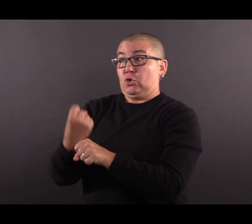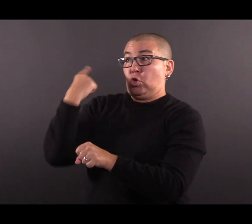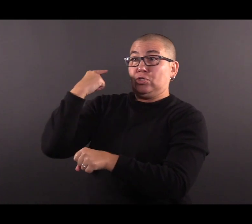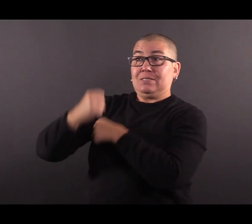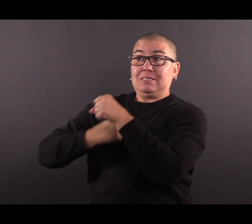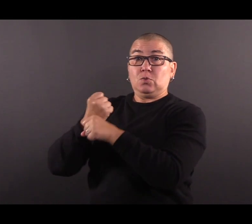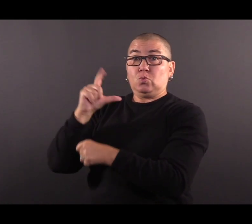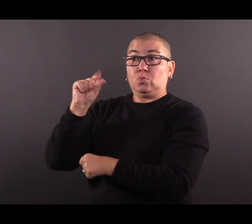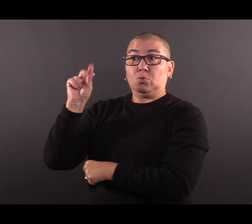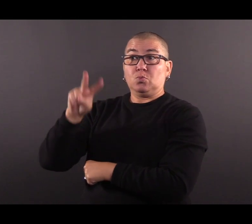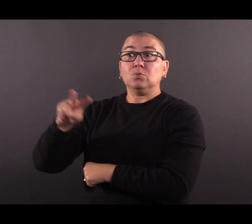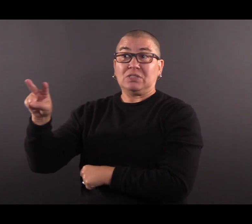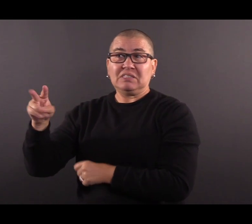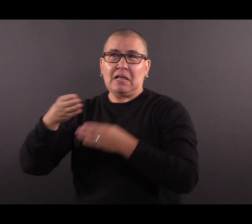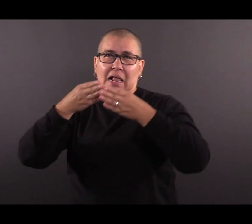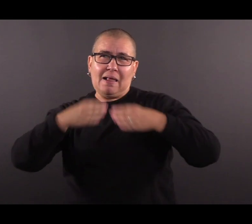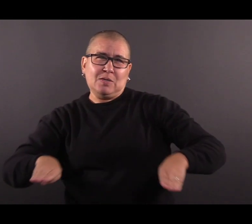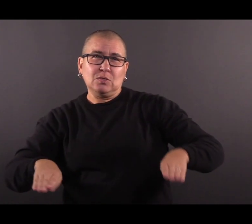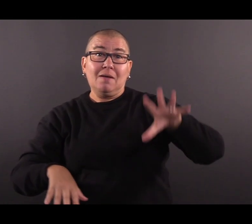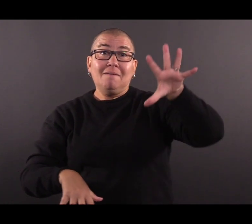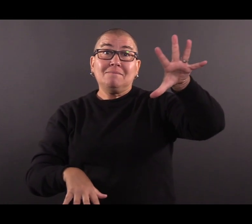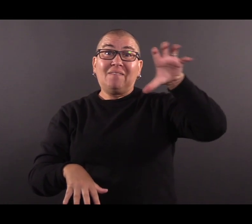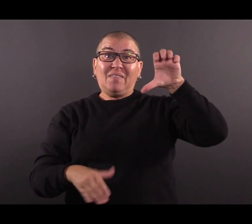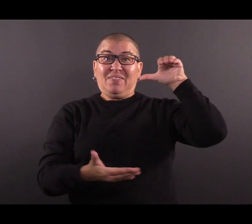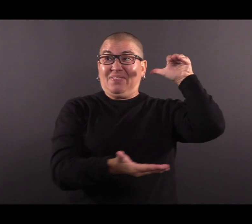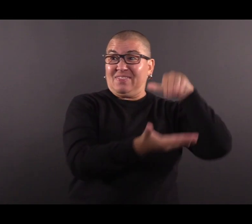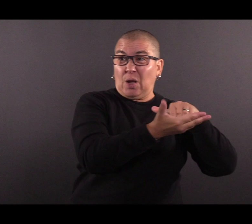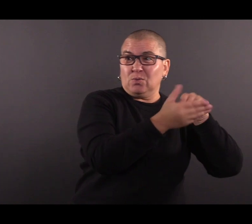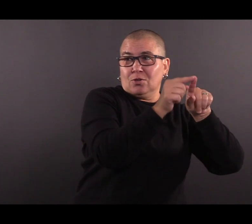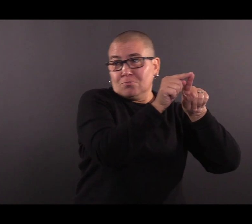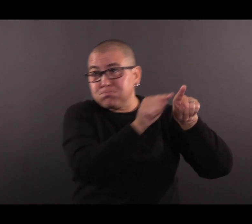around $500,000 to over $14 million.